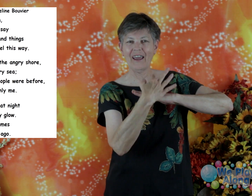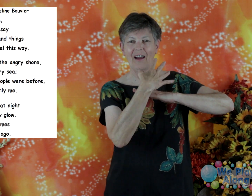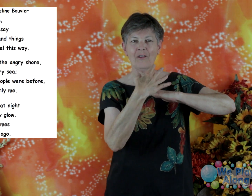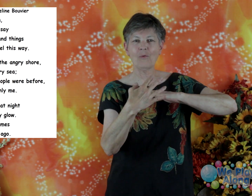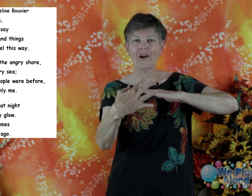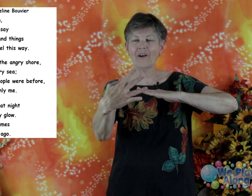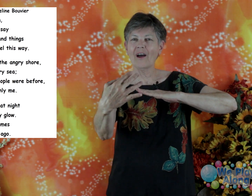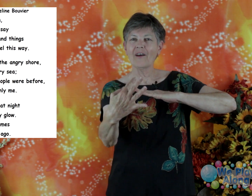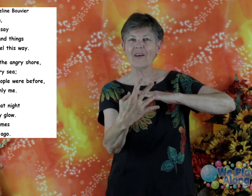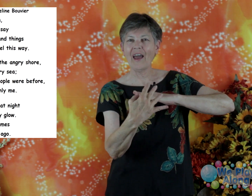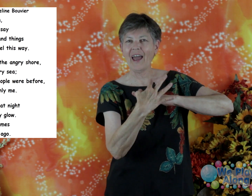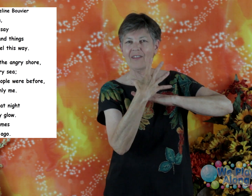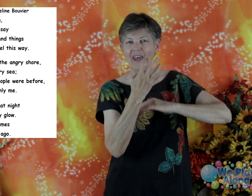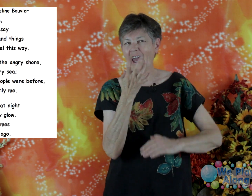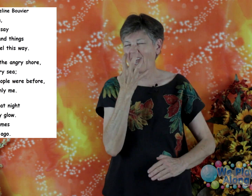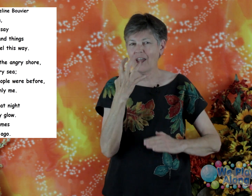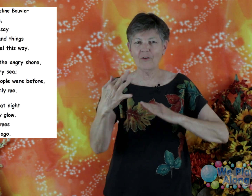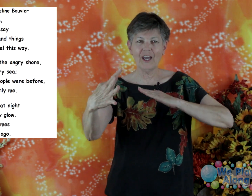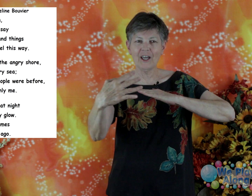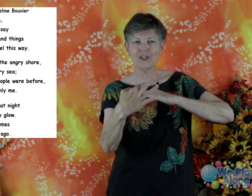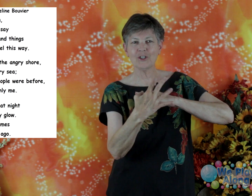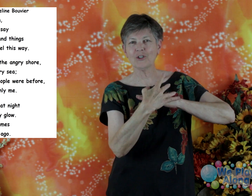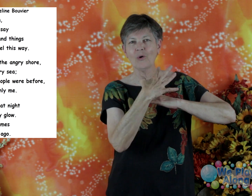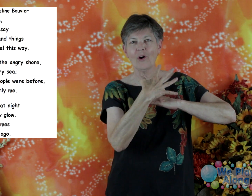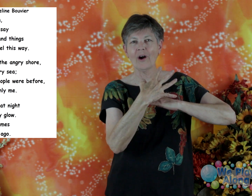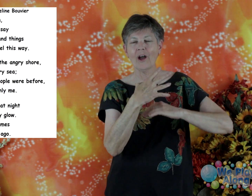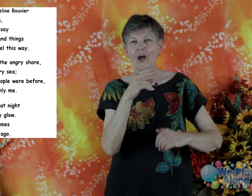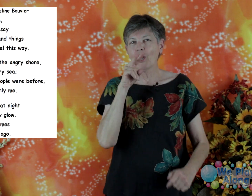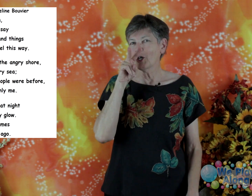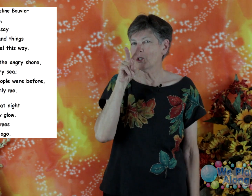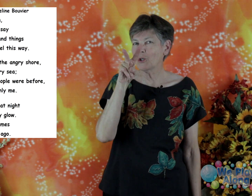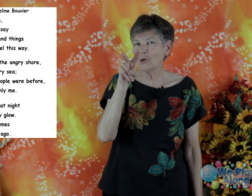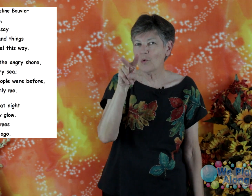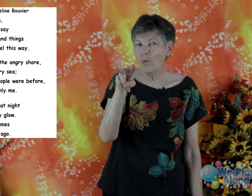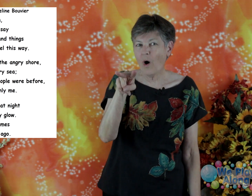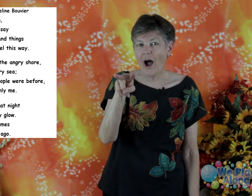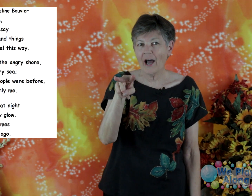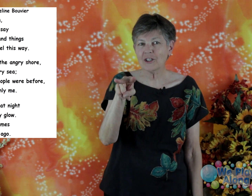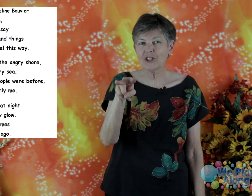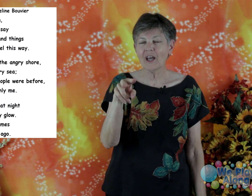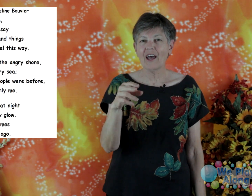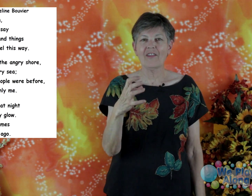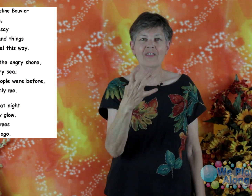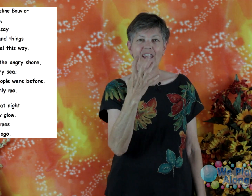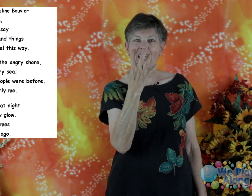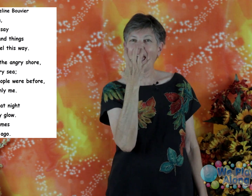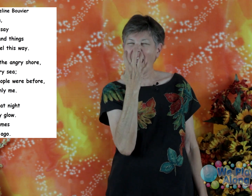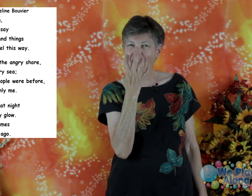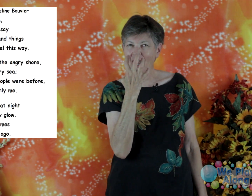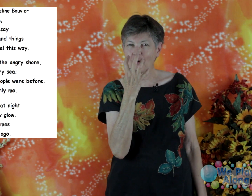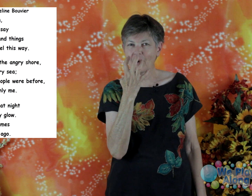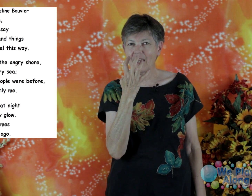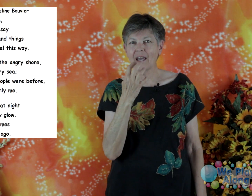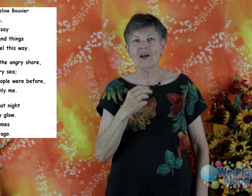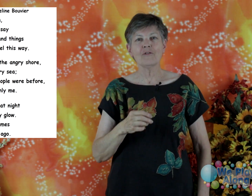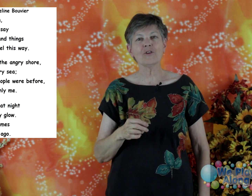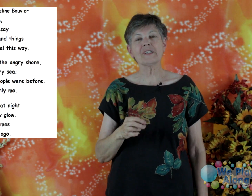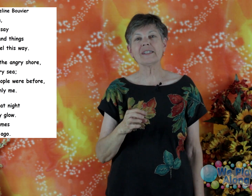out of the water. The angry shore. To watch the angry. For